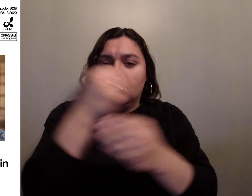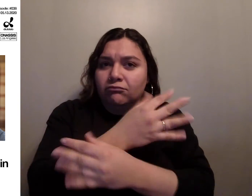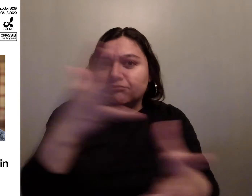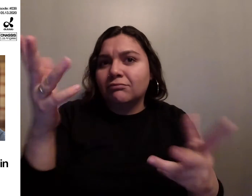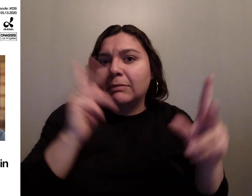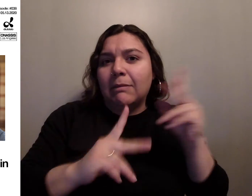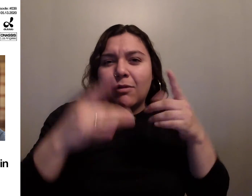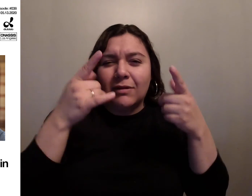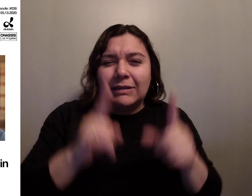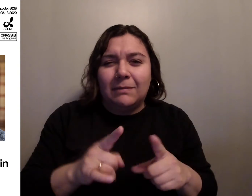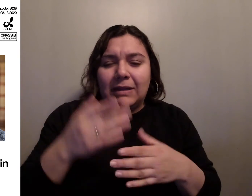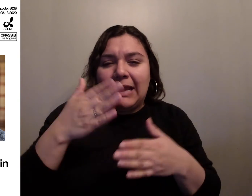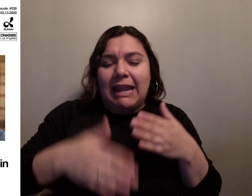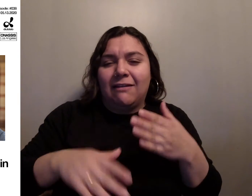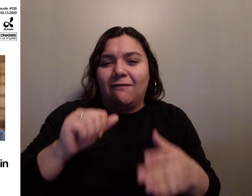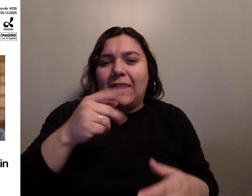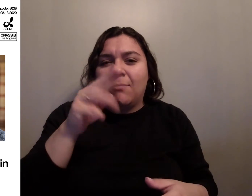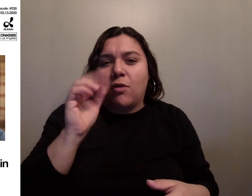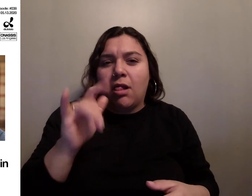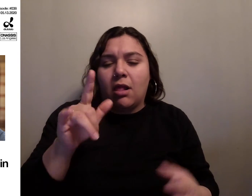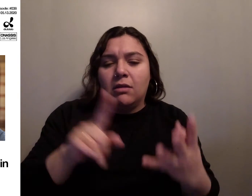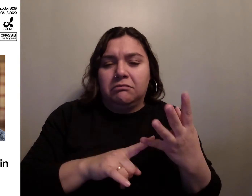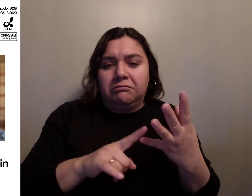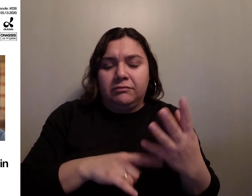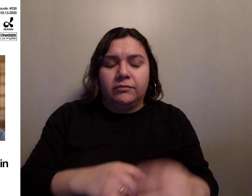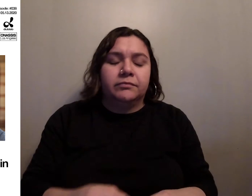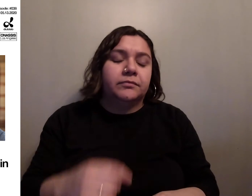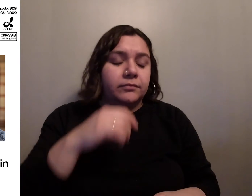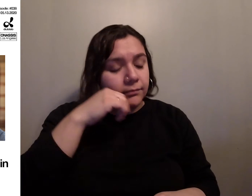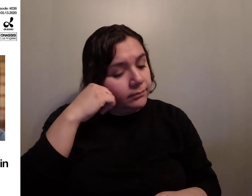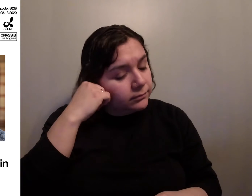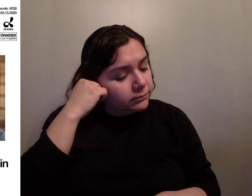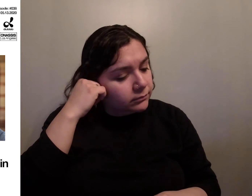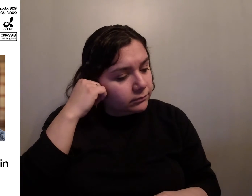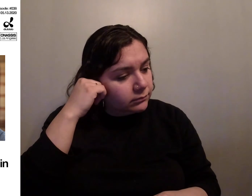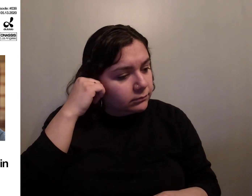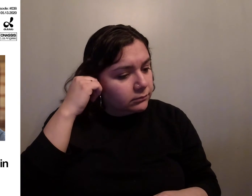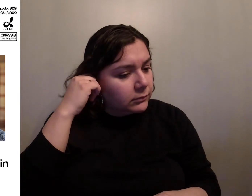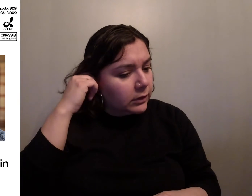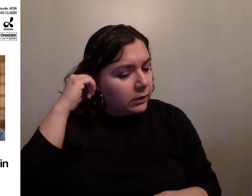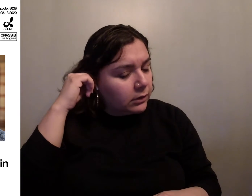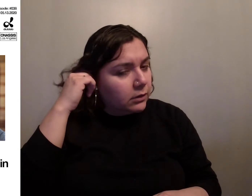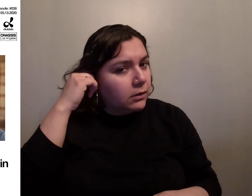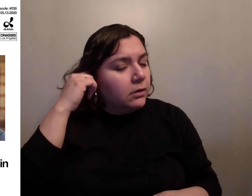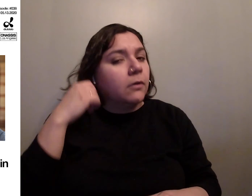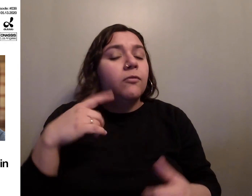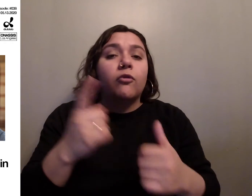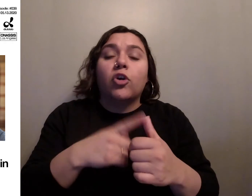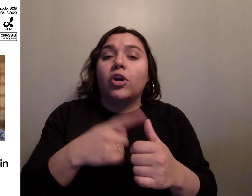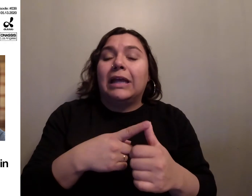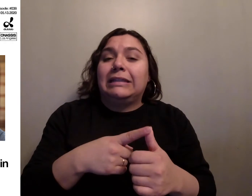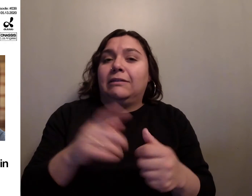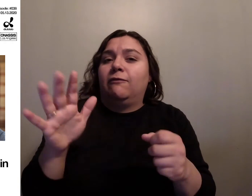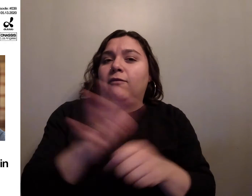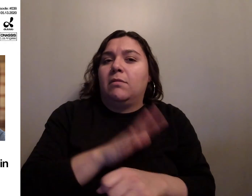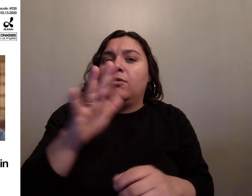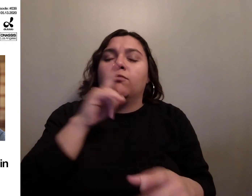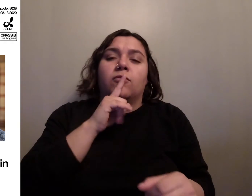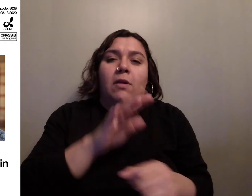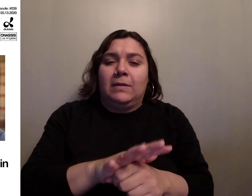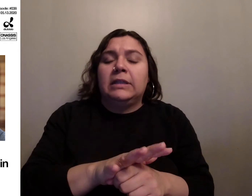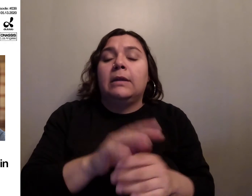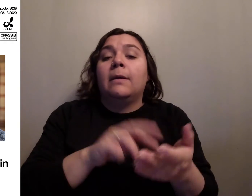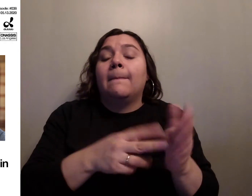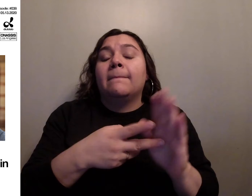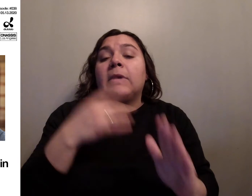we usually do around now, end of April type of time period. So first